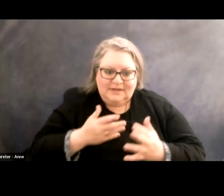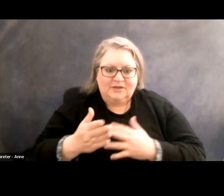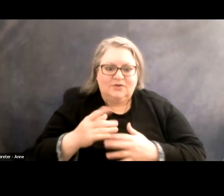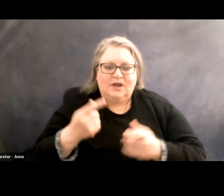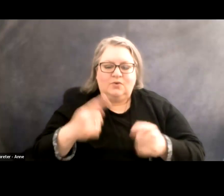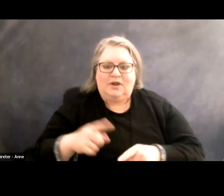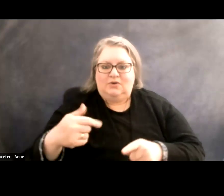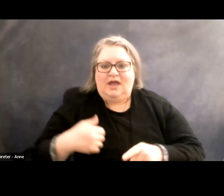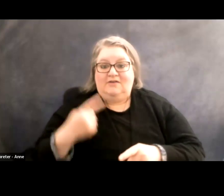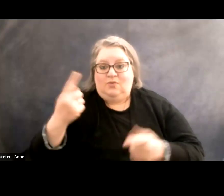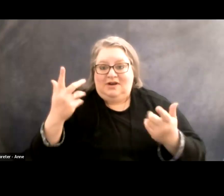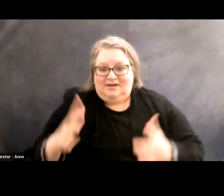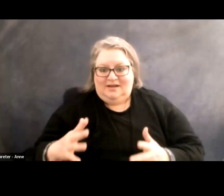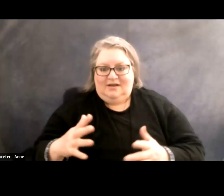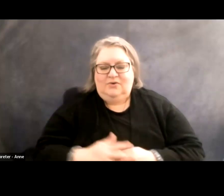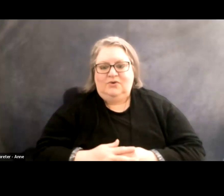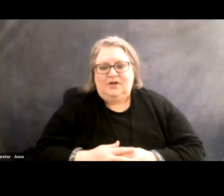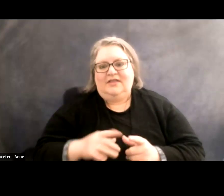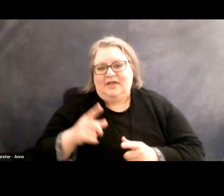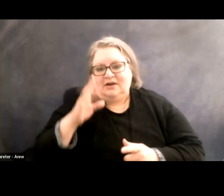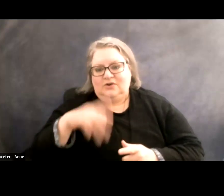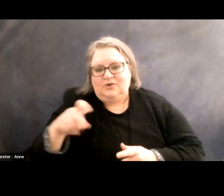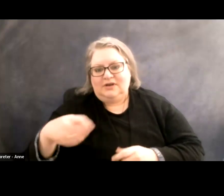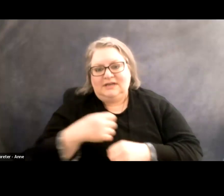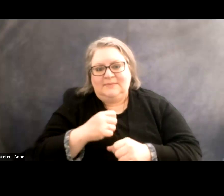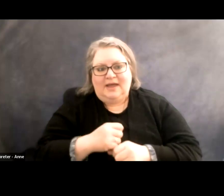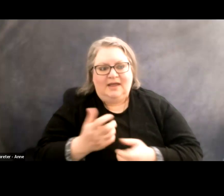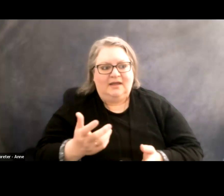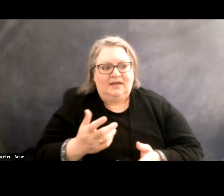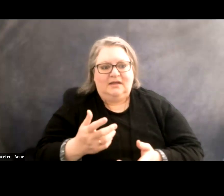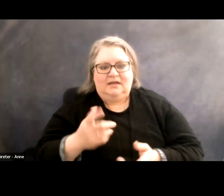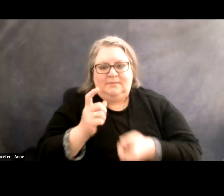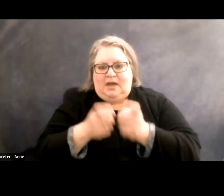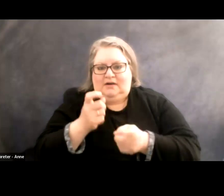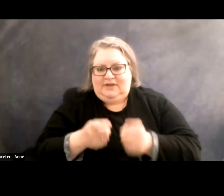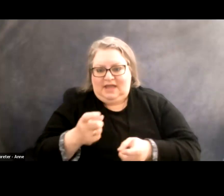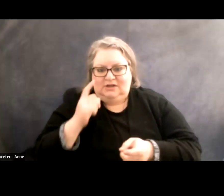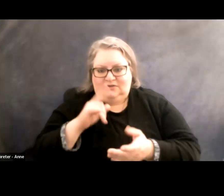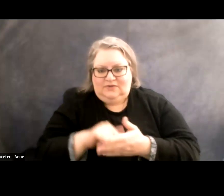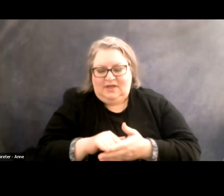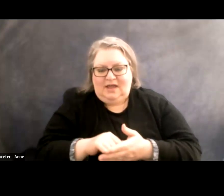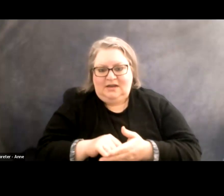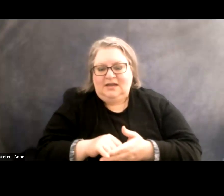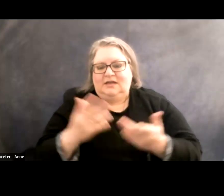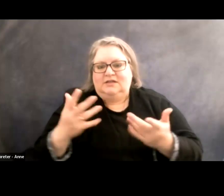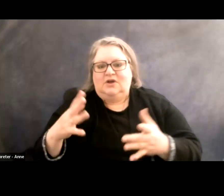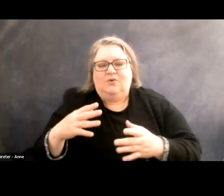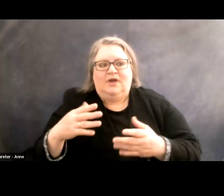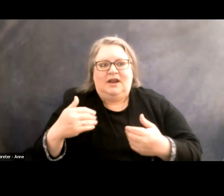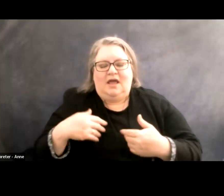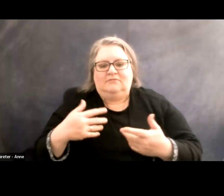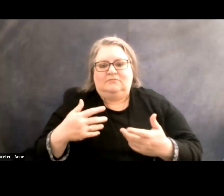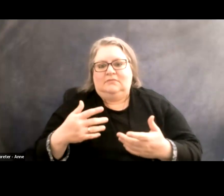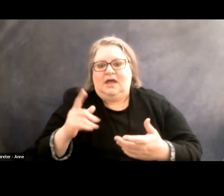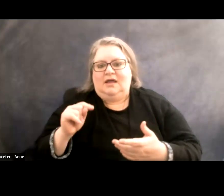have one down, and you need to make slight modifications to it, I've got pretty much